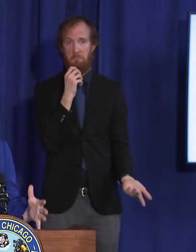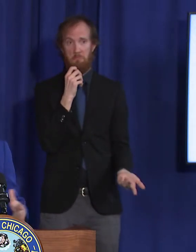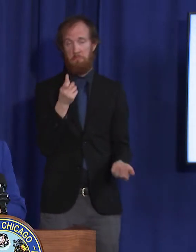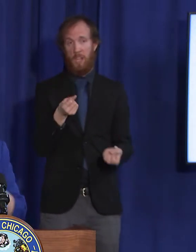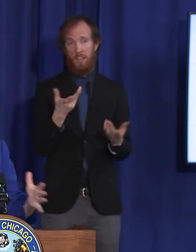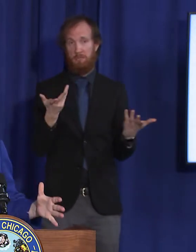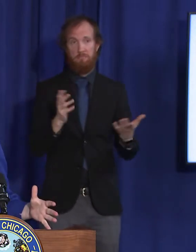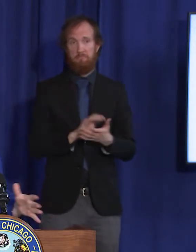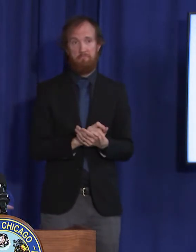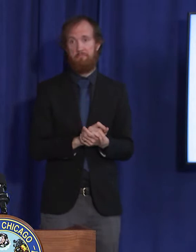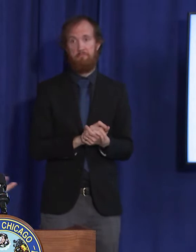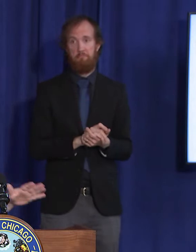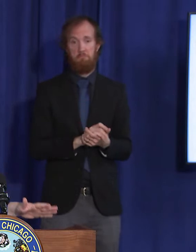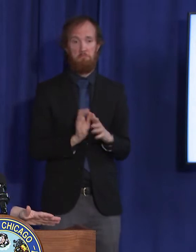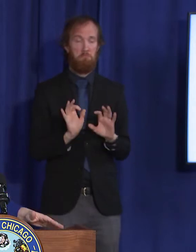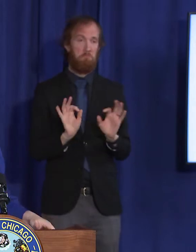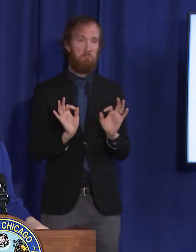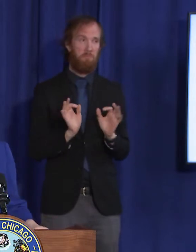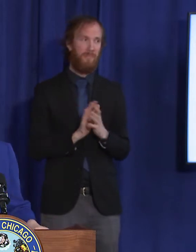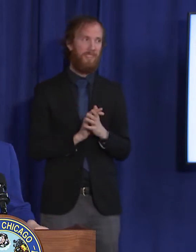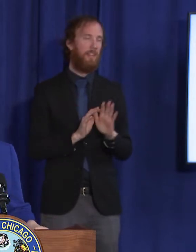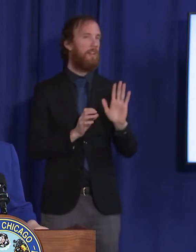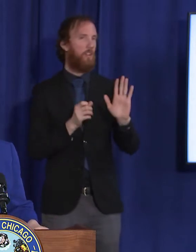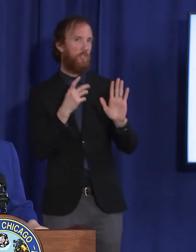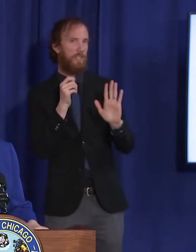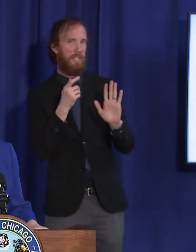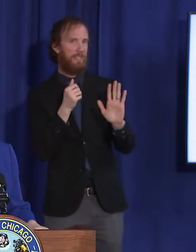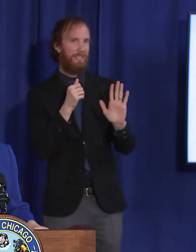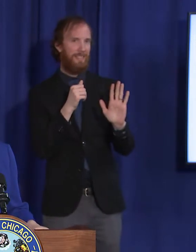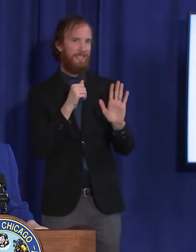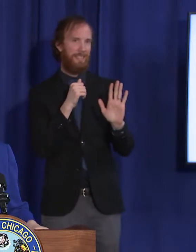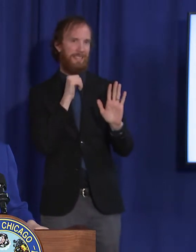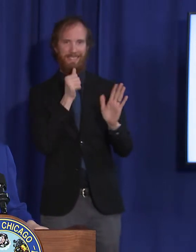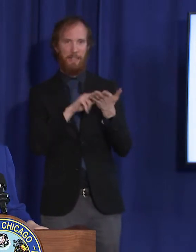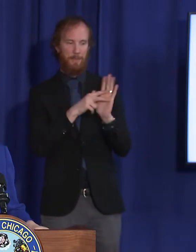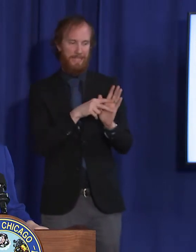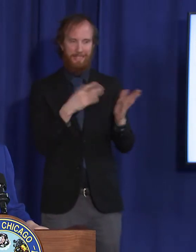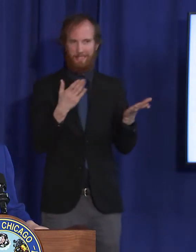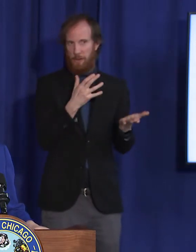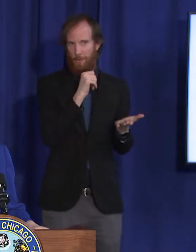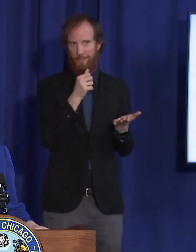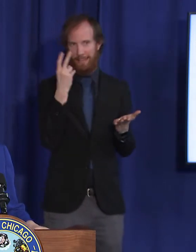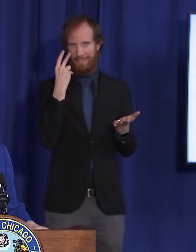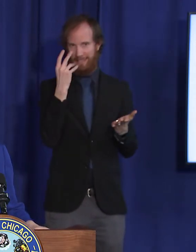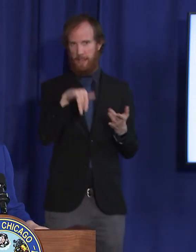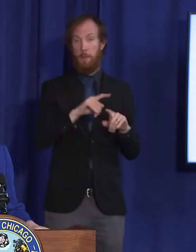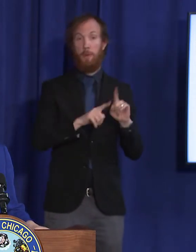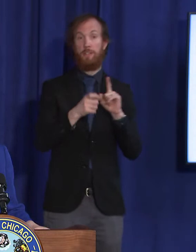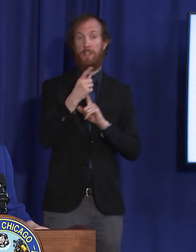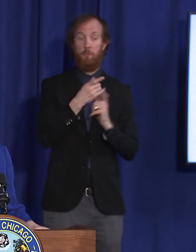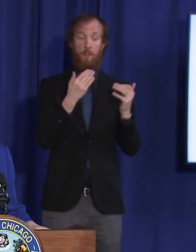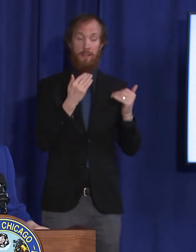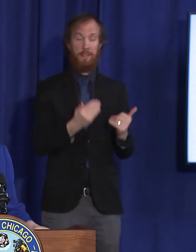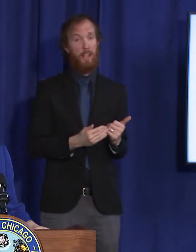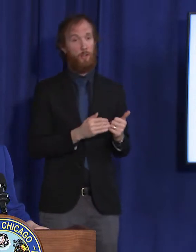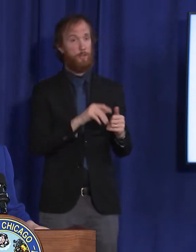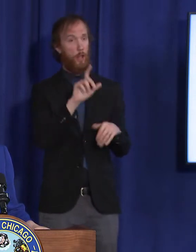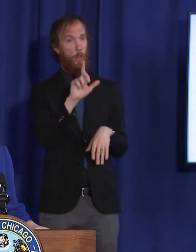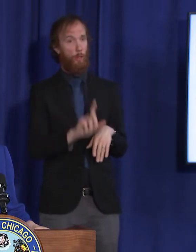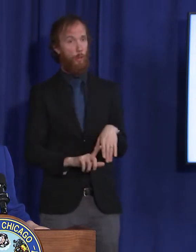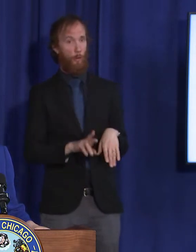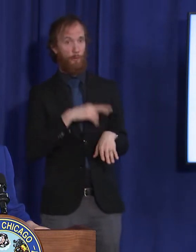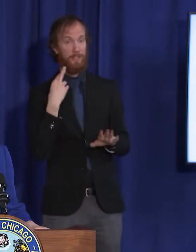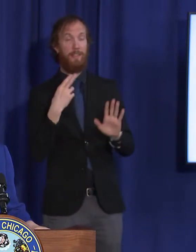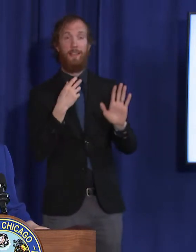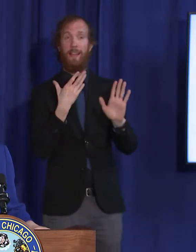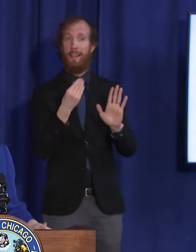mean we are not going to have one, okay? I want to be really clear about that. But while we are at low risk, and we are at low risk